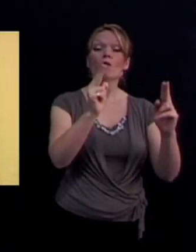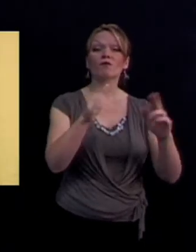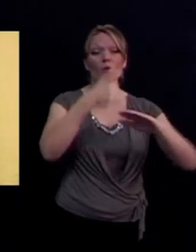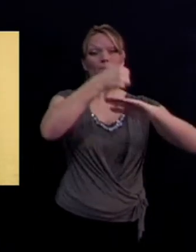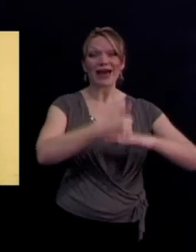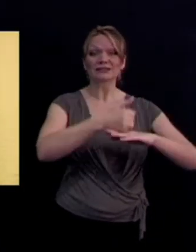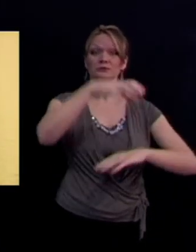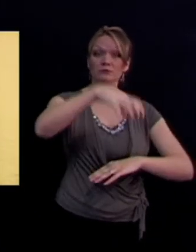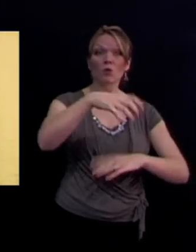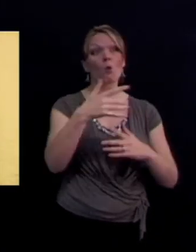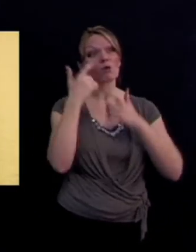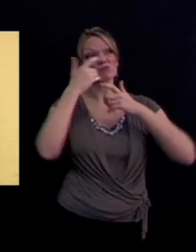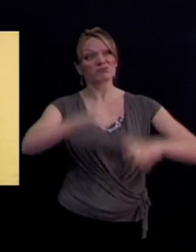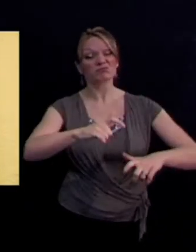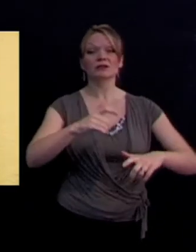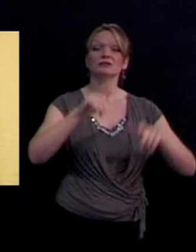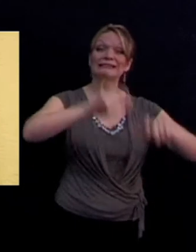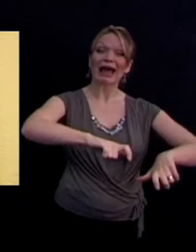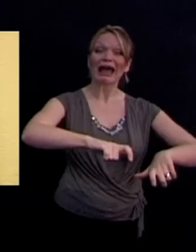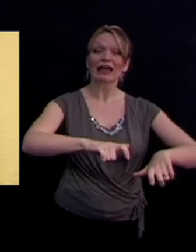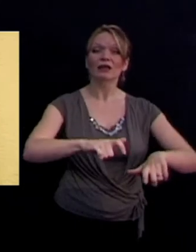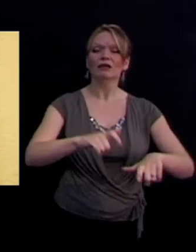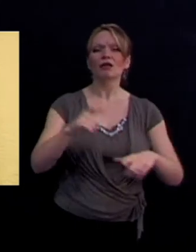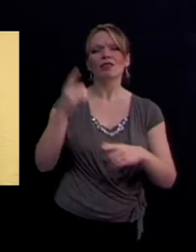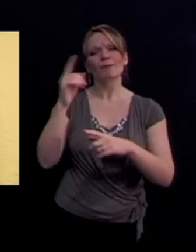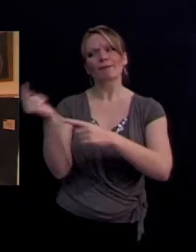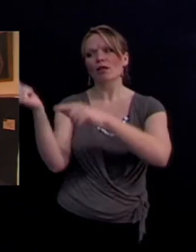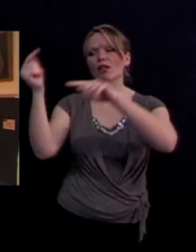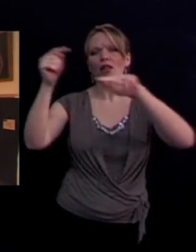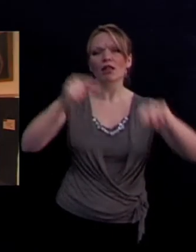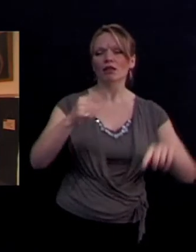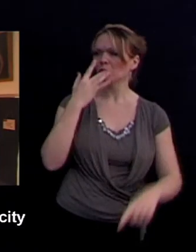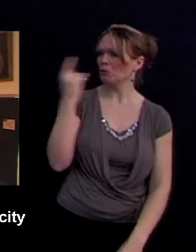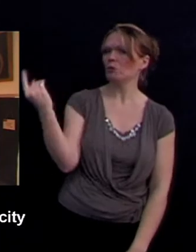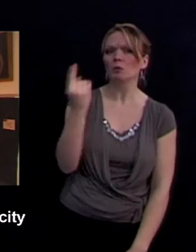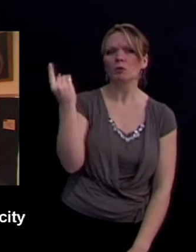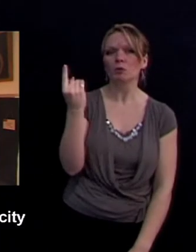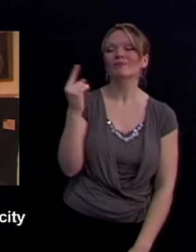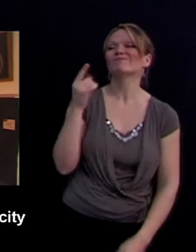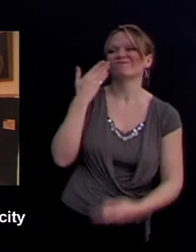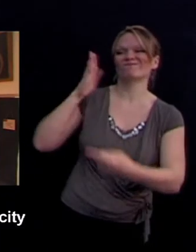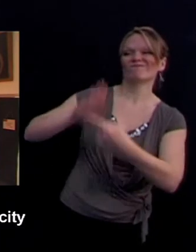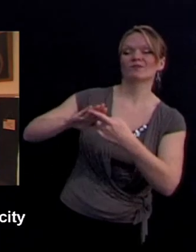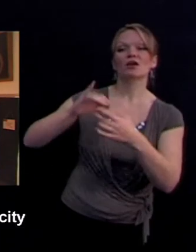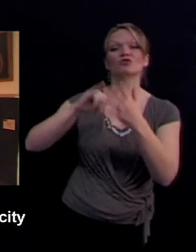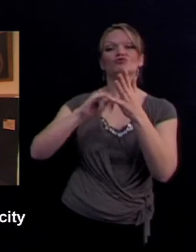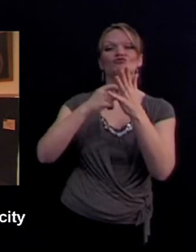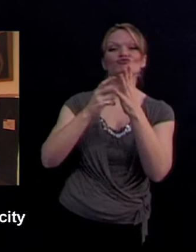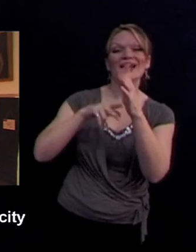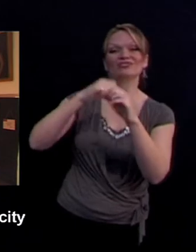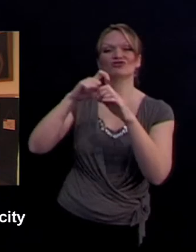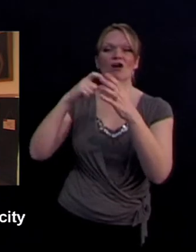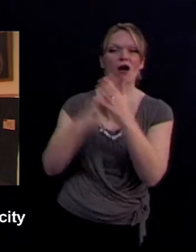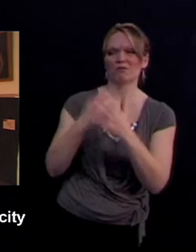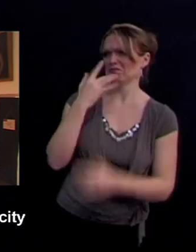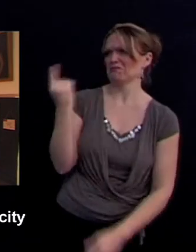accommodation. The incomers were known as strangers. Well, by 1579 there were about 6,000